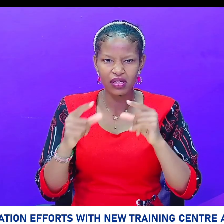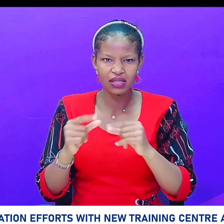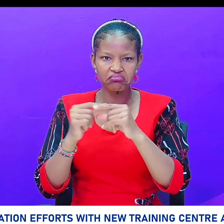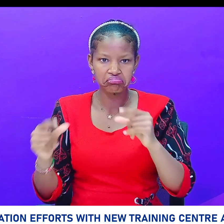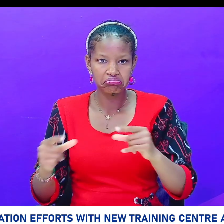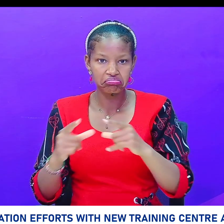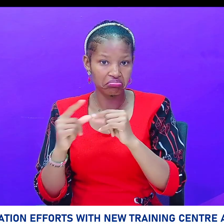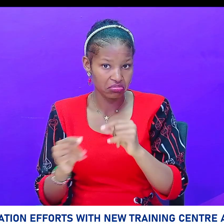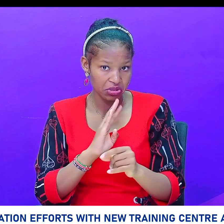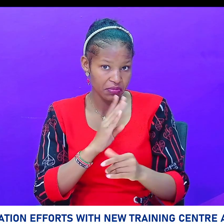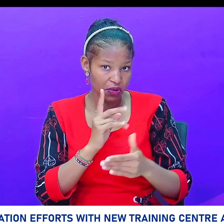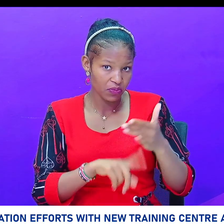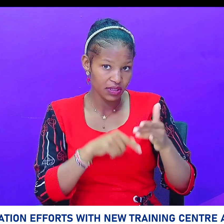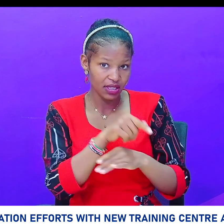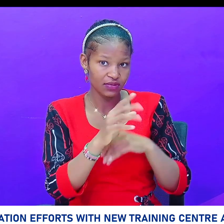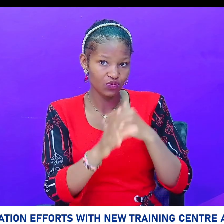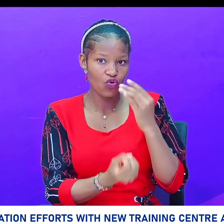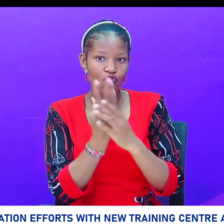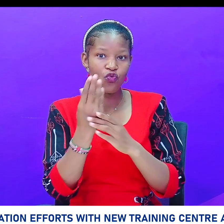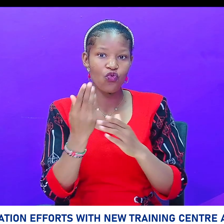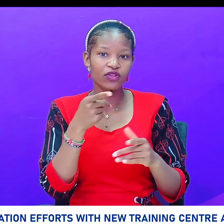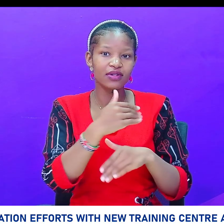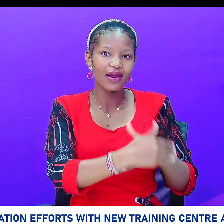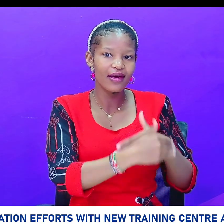them in successfully rejoining society after their sentences.